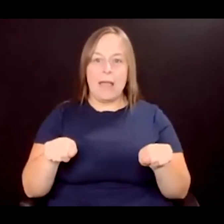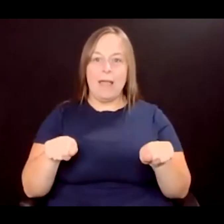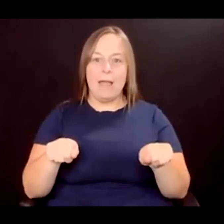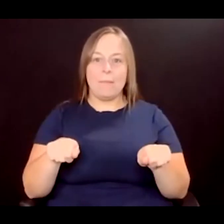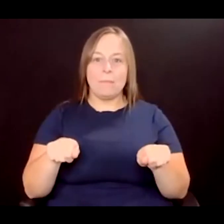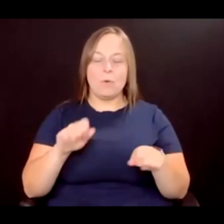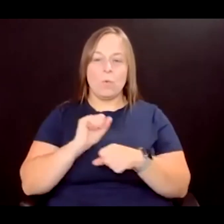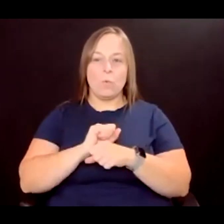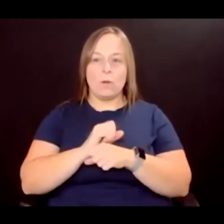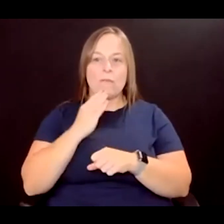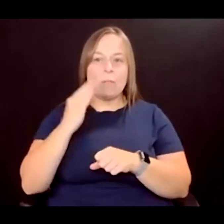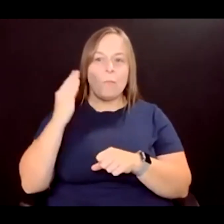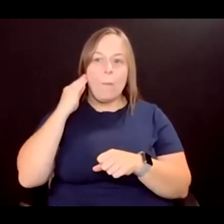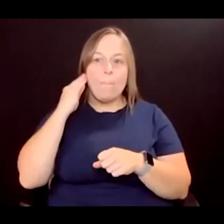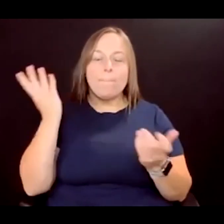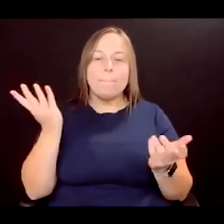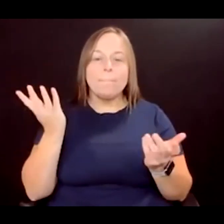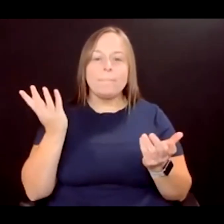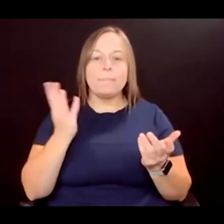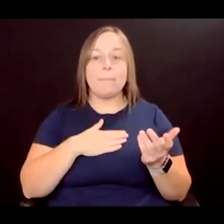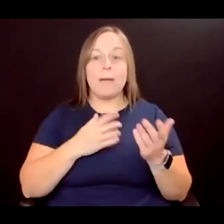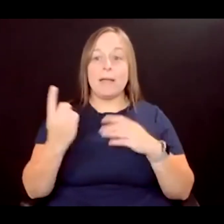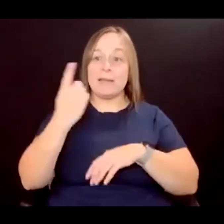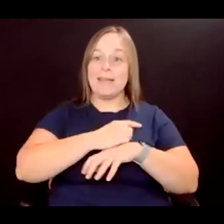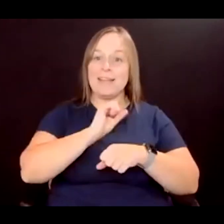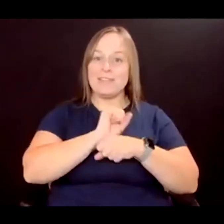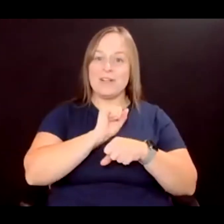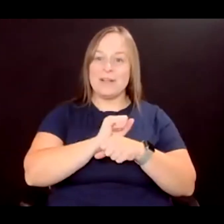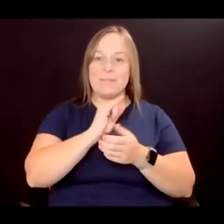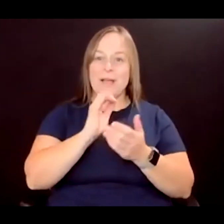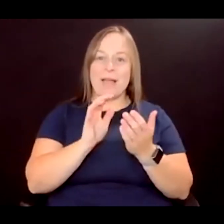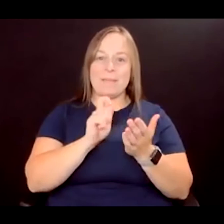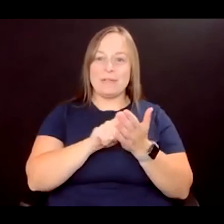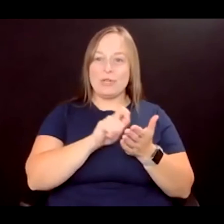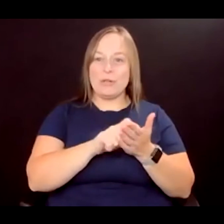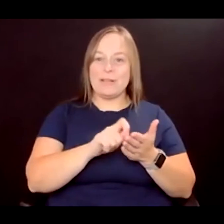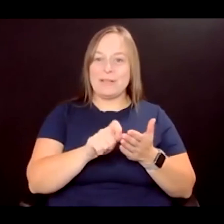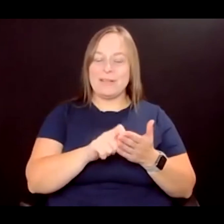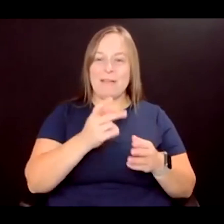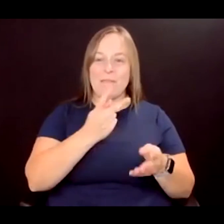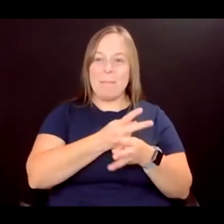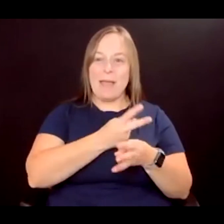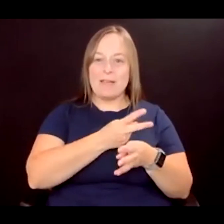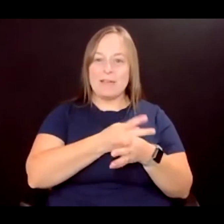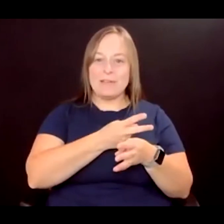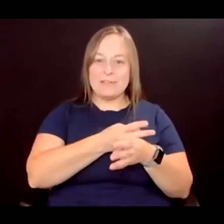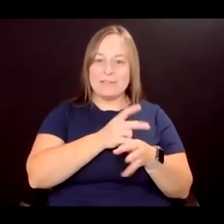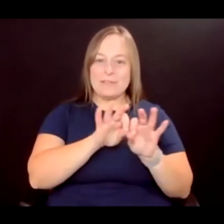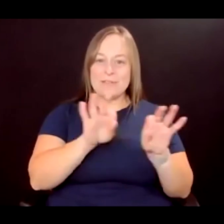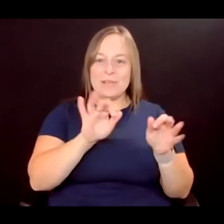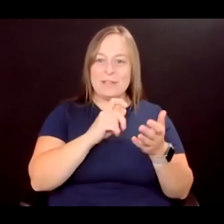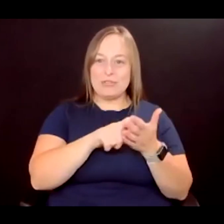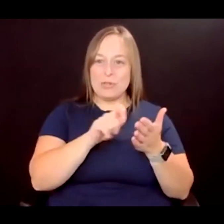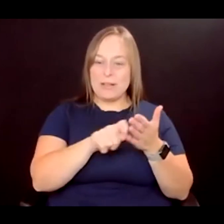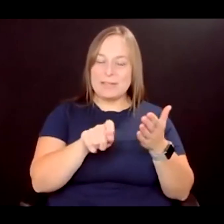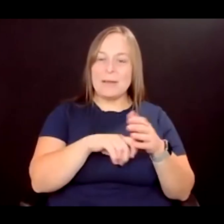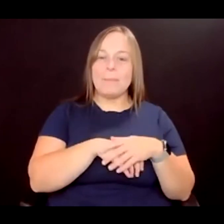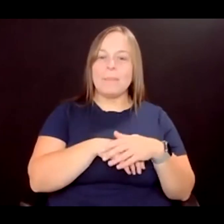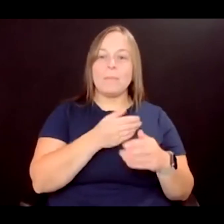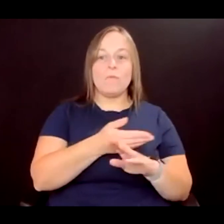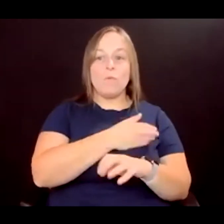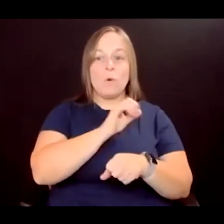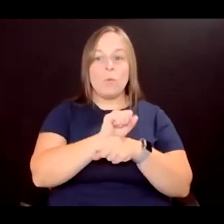are wires that are scattered all over the ground that you could very easily trip over. And what a shame that is. It not only does